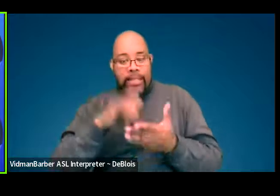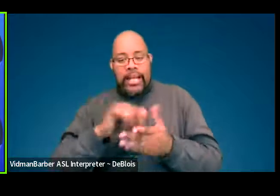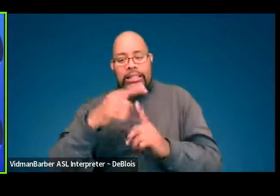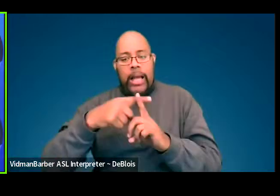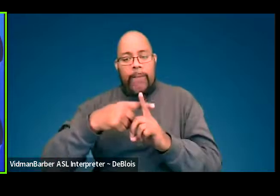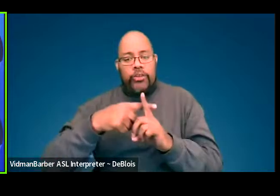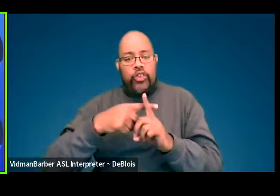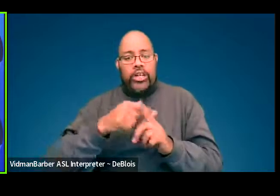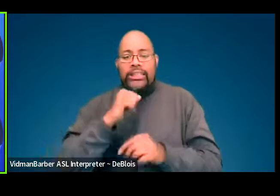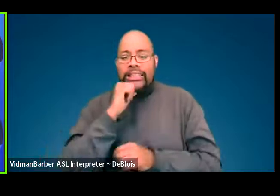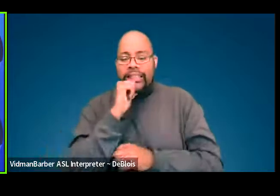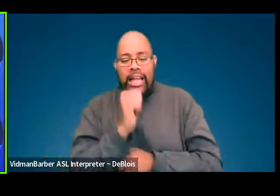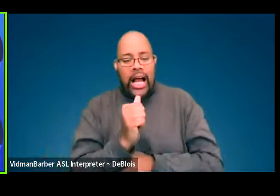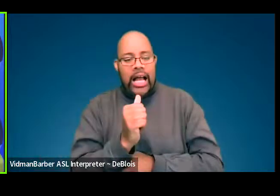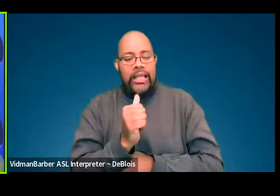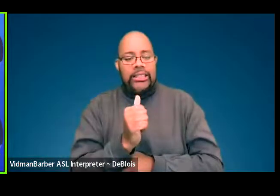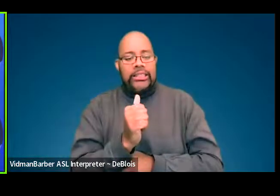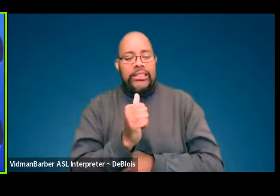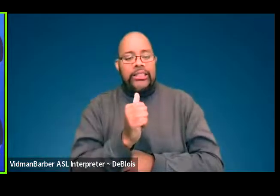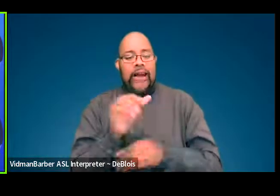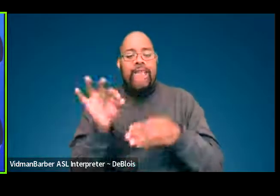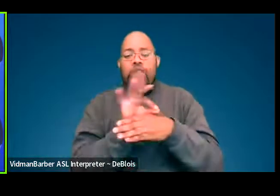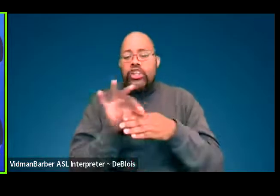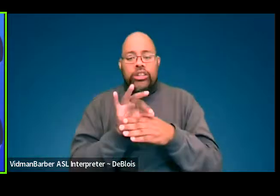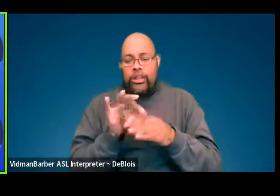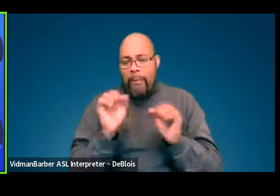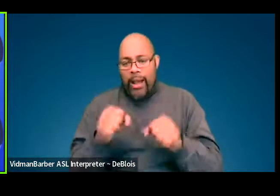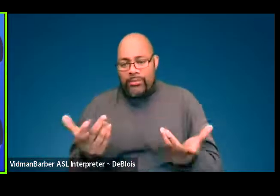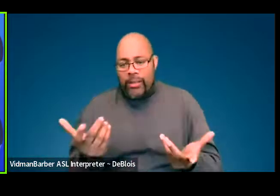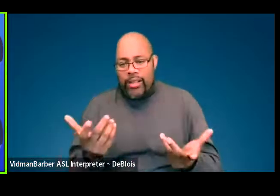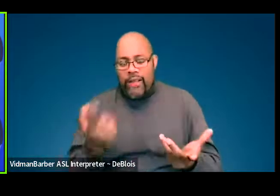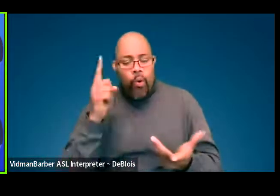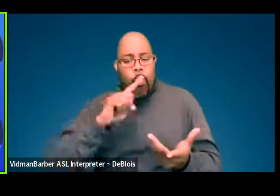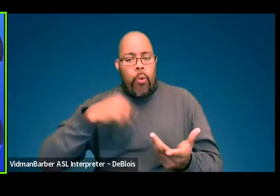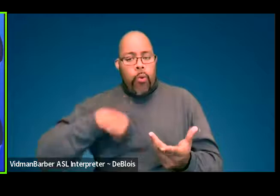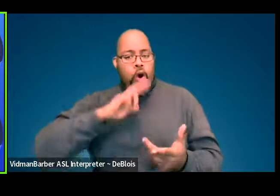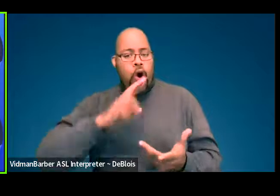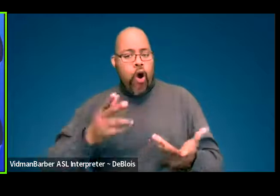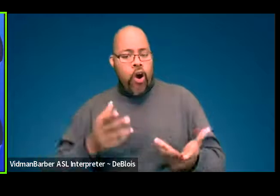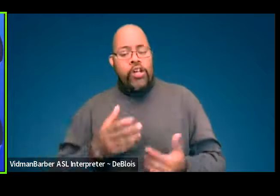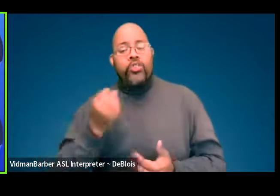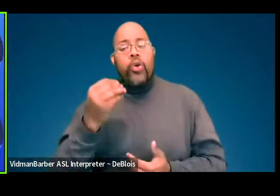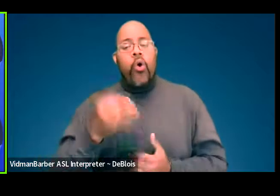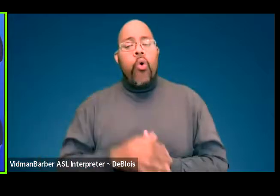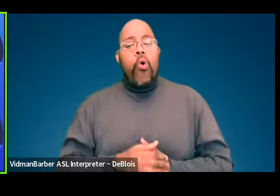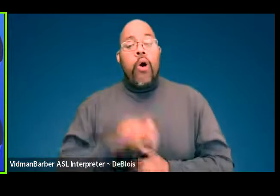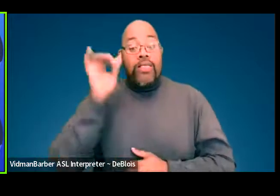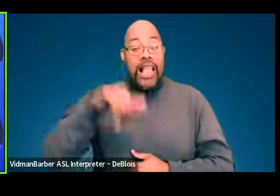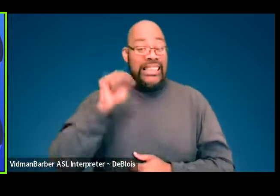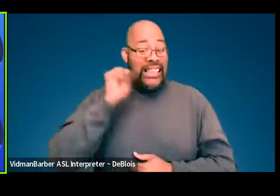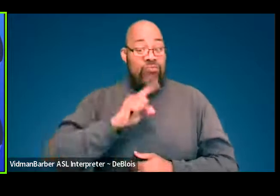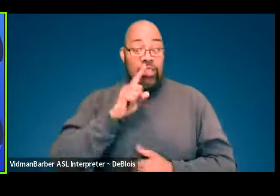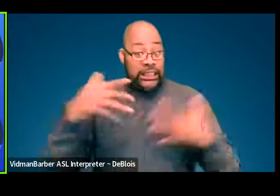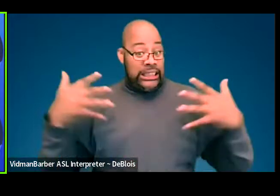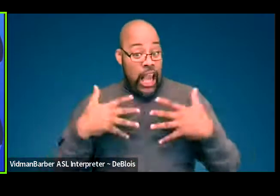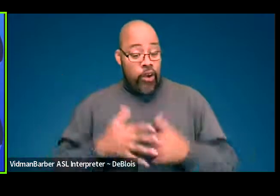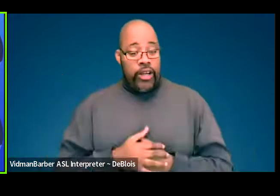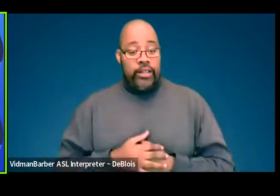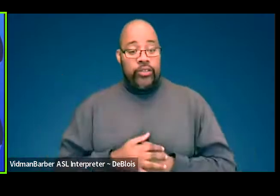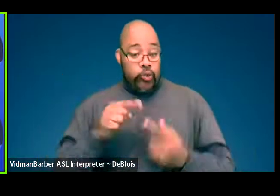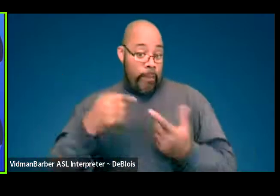temperature is not functional for where we are. And so that sounds very scary to